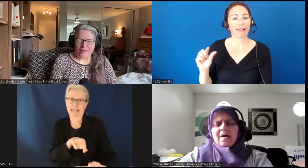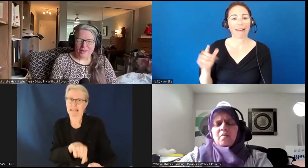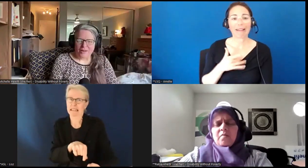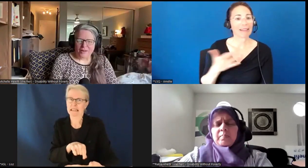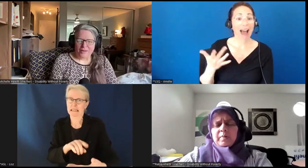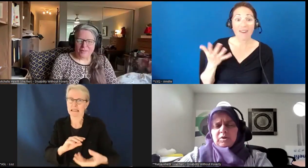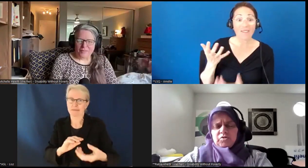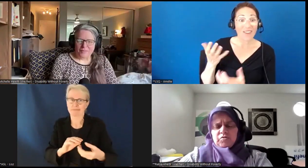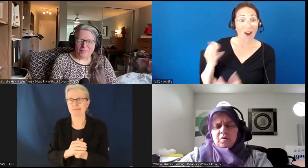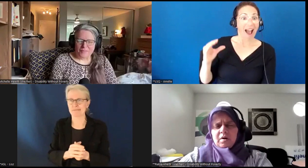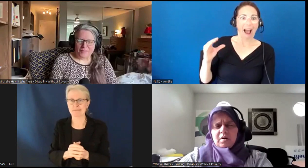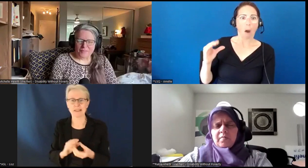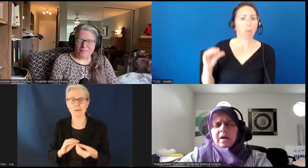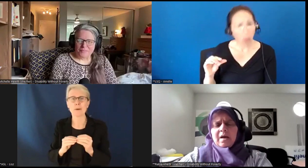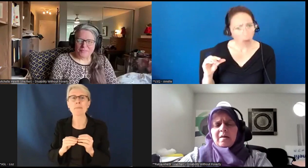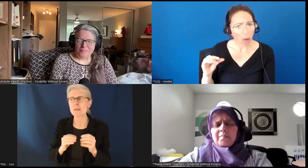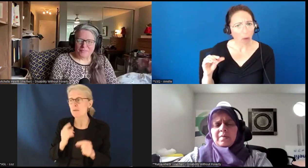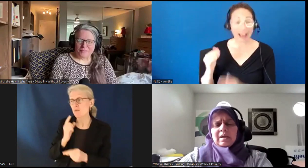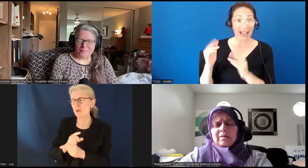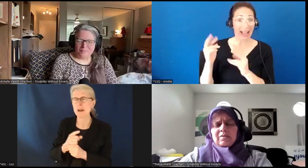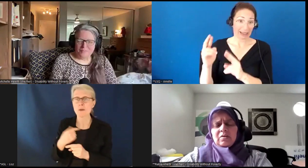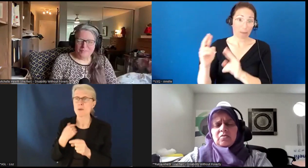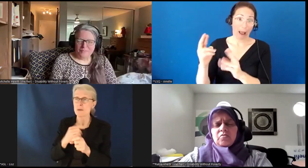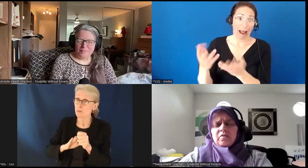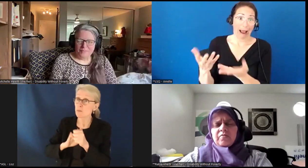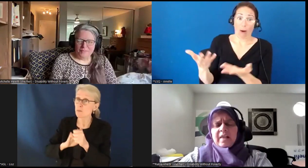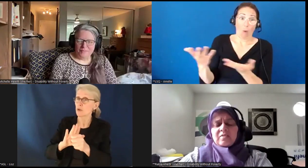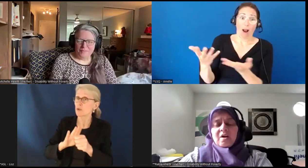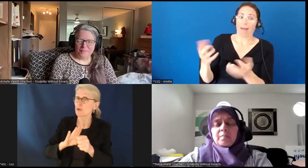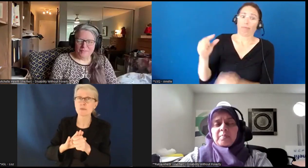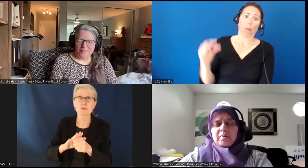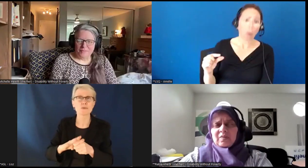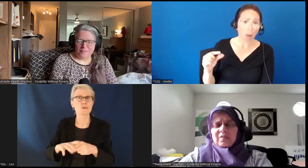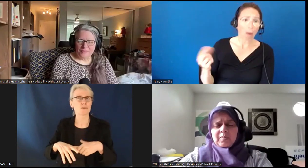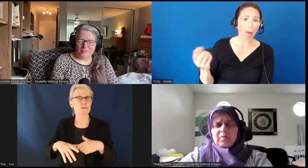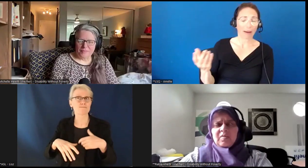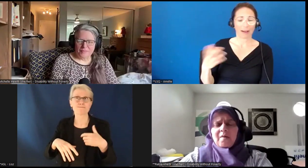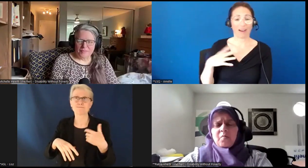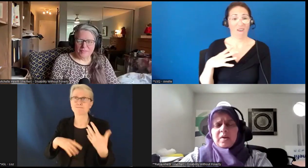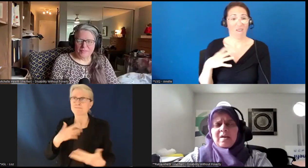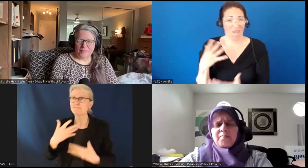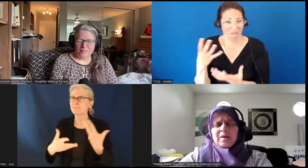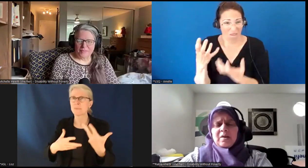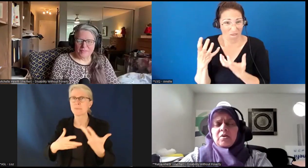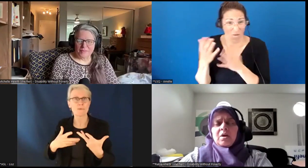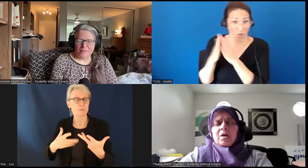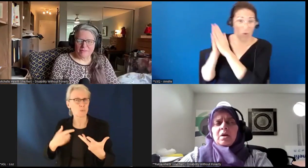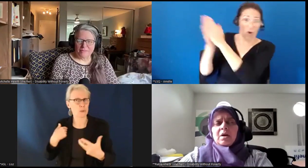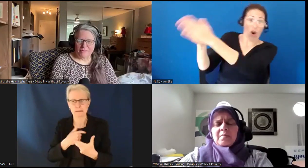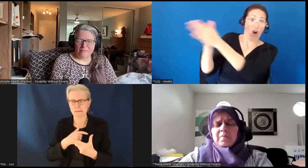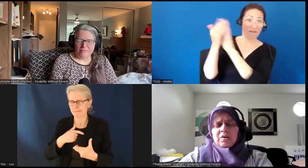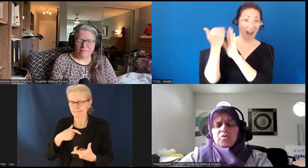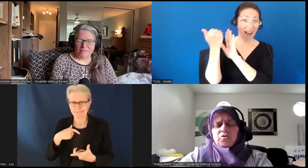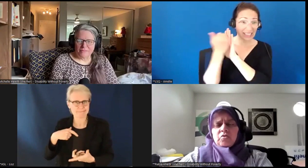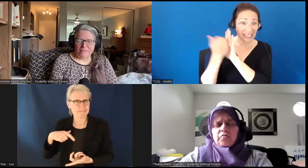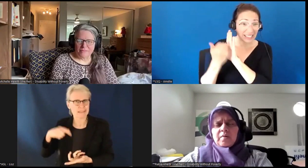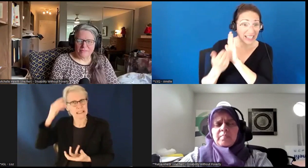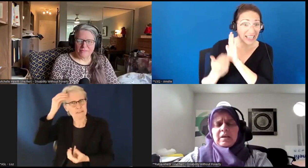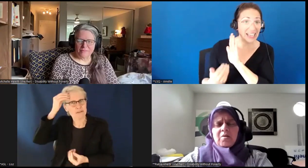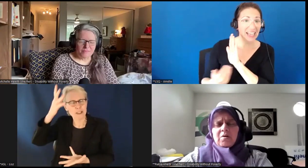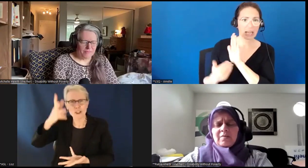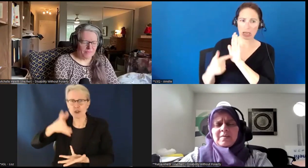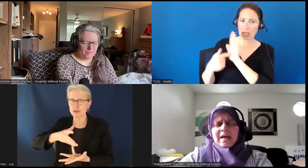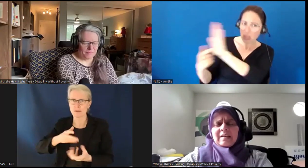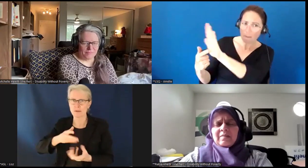it's not what we pushed for. It didn't reflect our principles that we have been committed to from